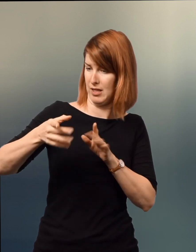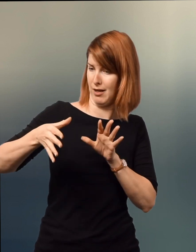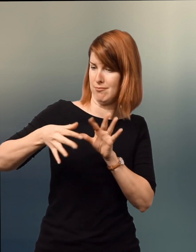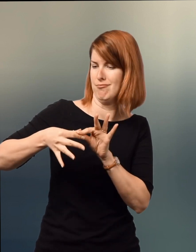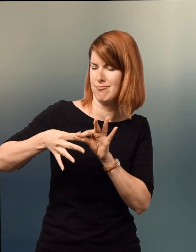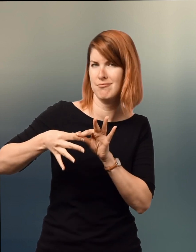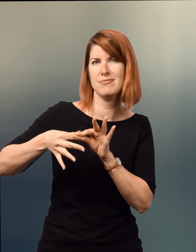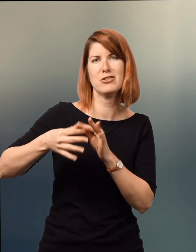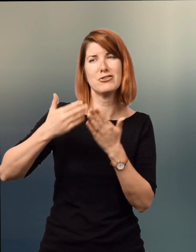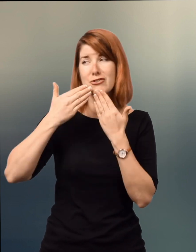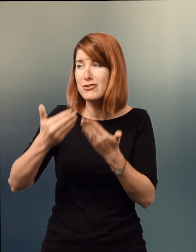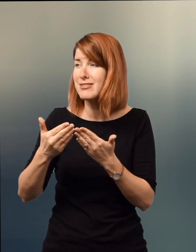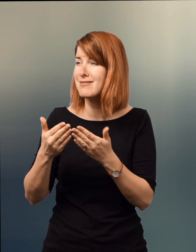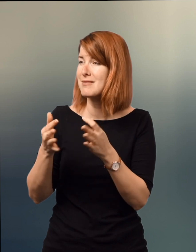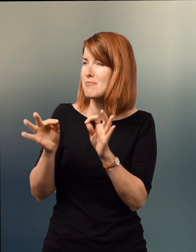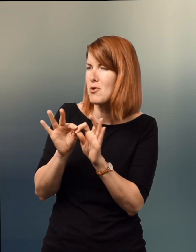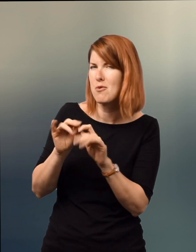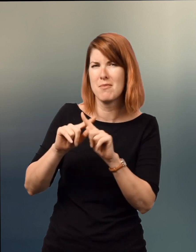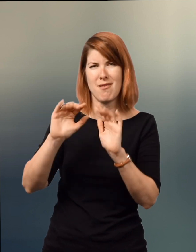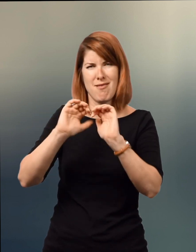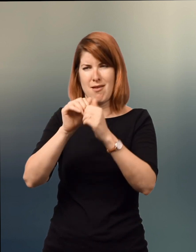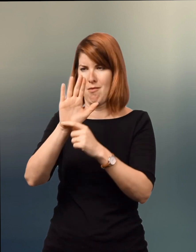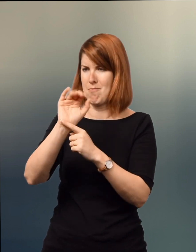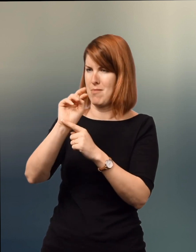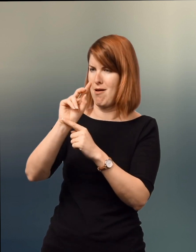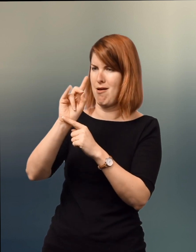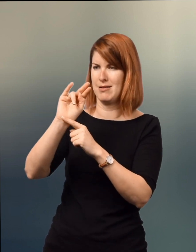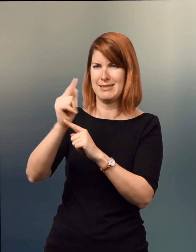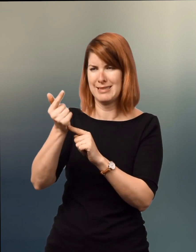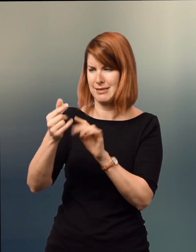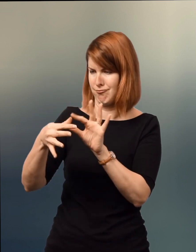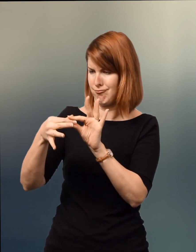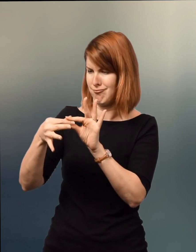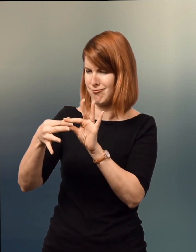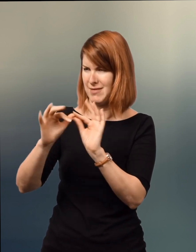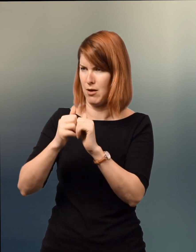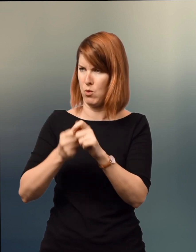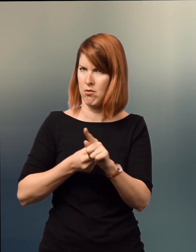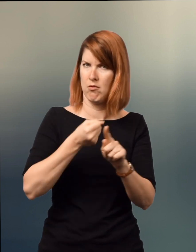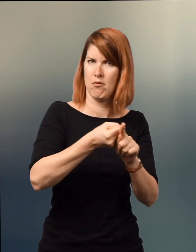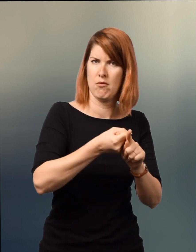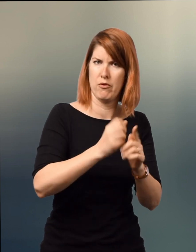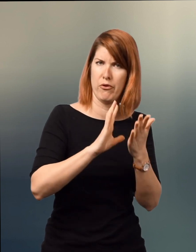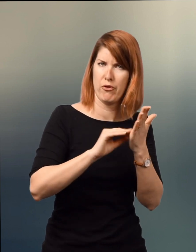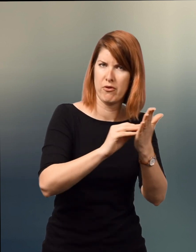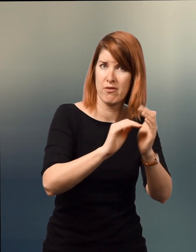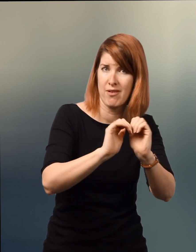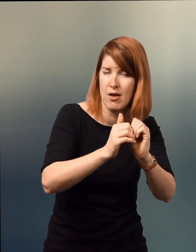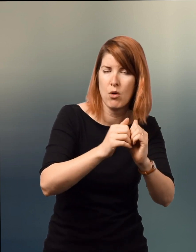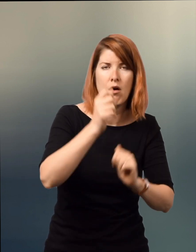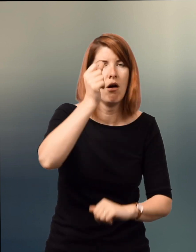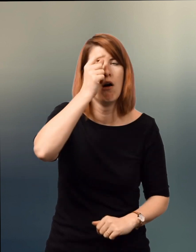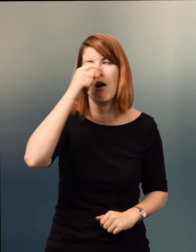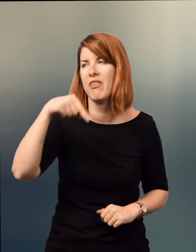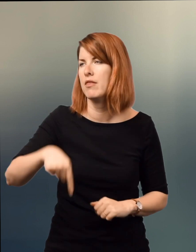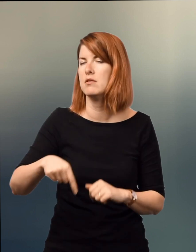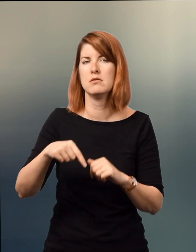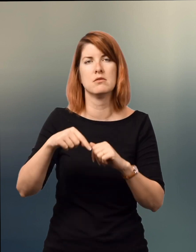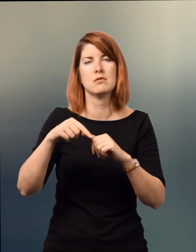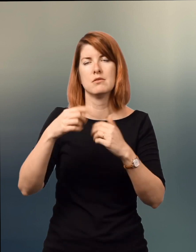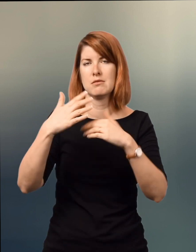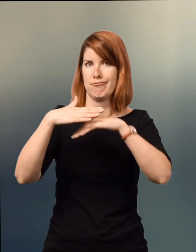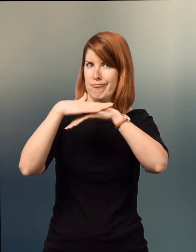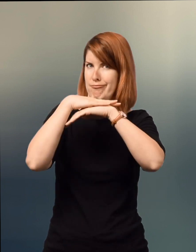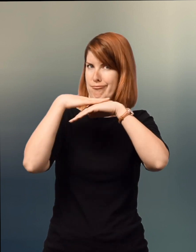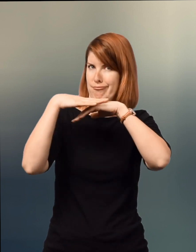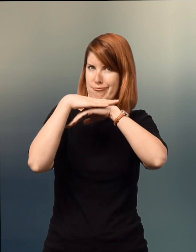good thing, maybe an important thing, but how could bonding impact behavior and learning for a child? This topic could